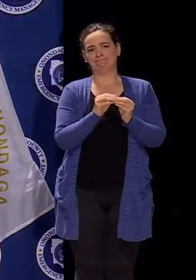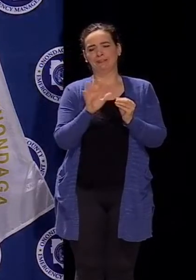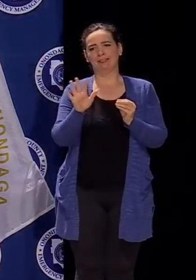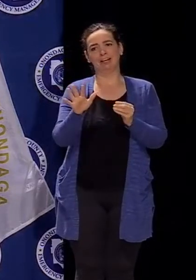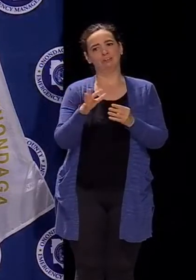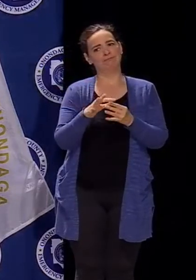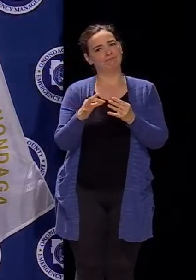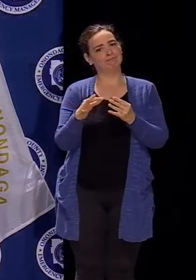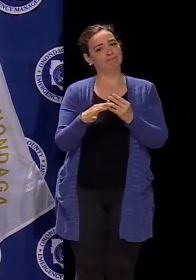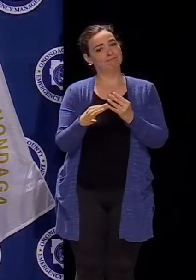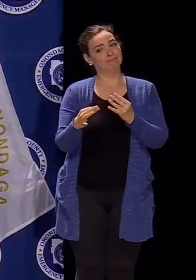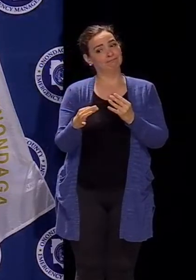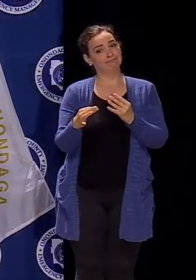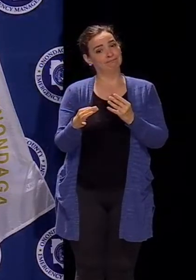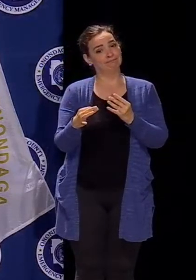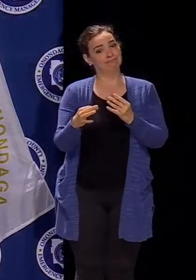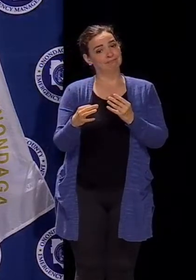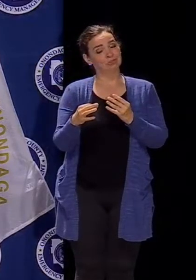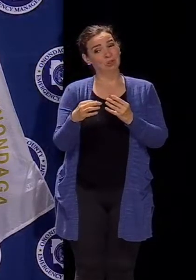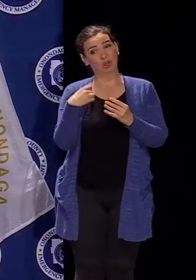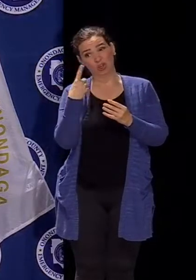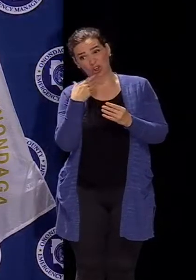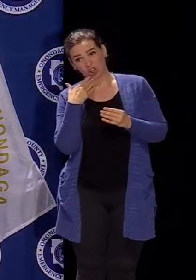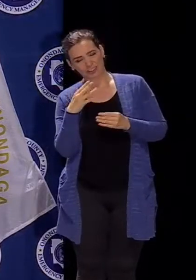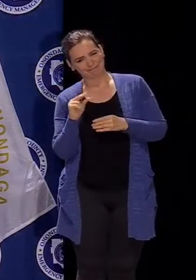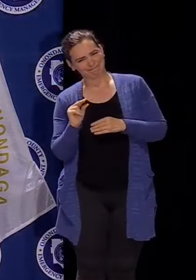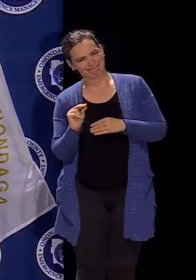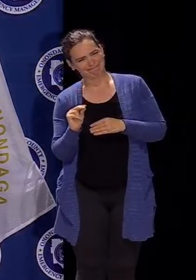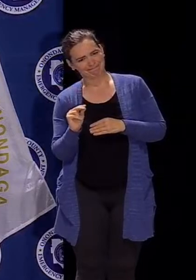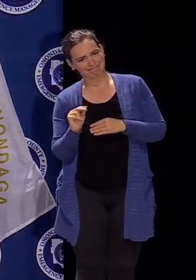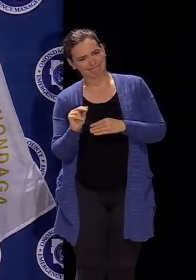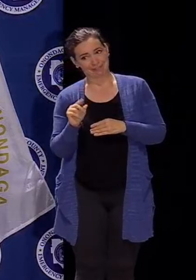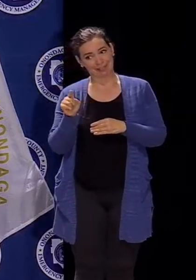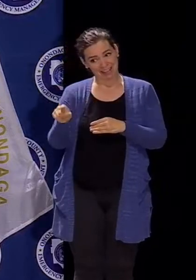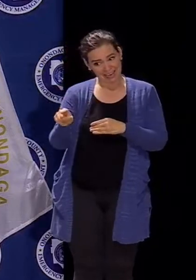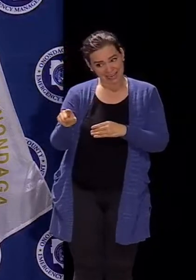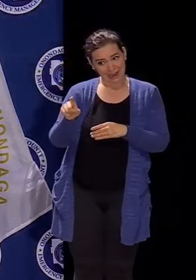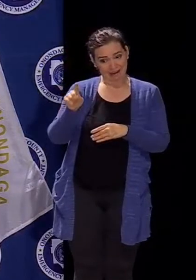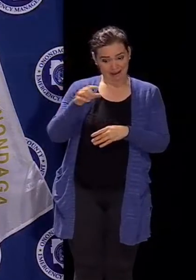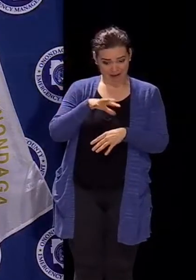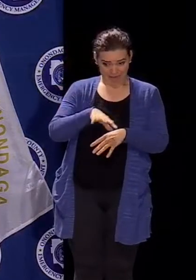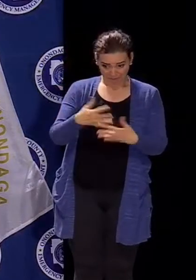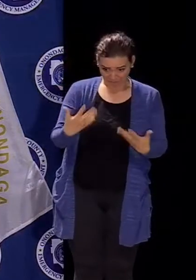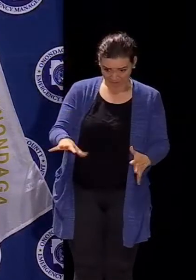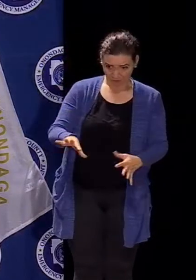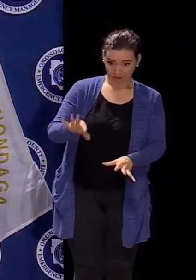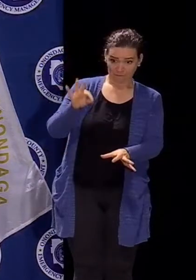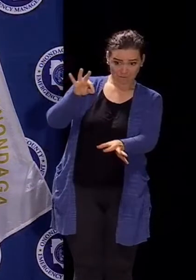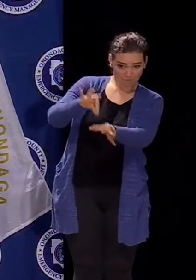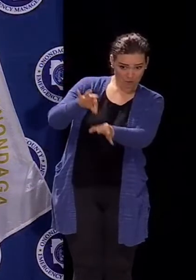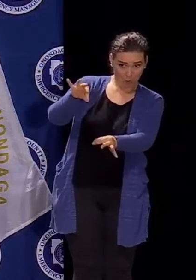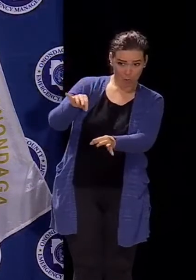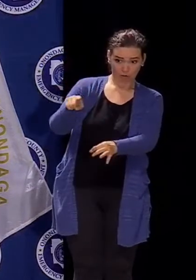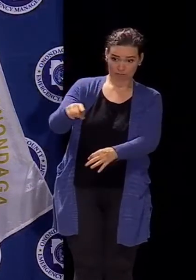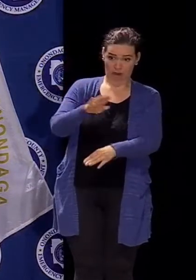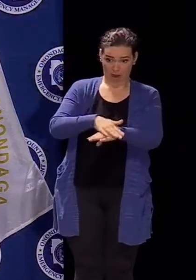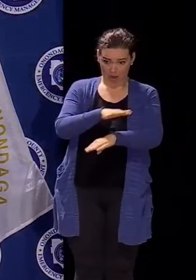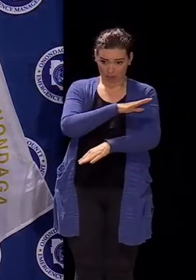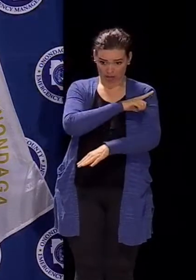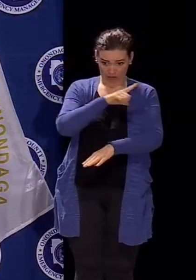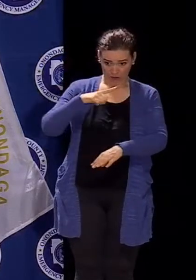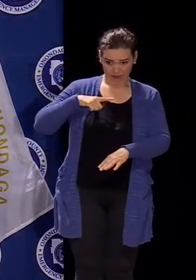to have bad choices, but they were elected. They need to make a choice. You can't just punt because you don't like the decisions in a